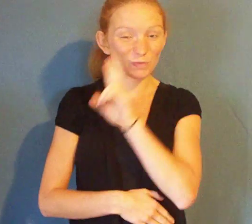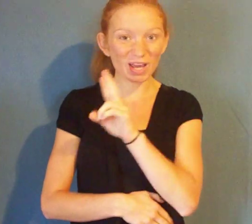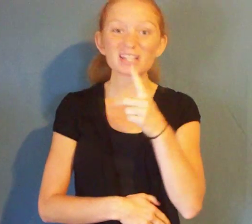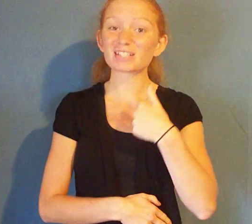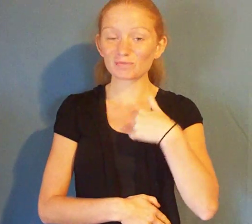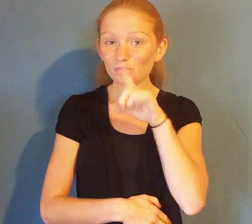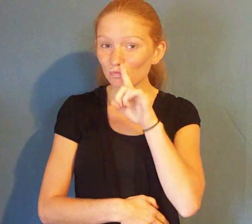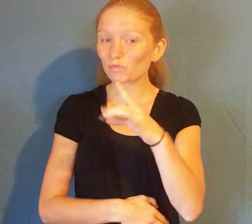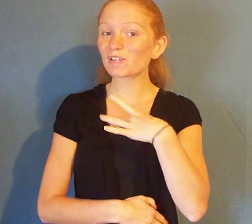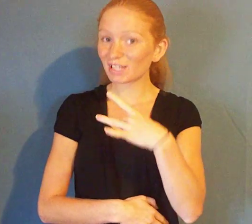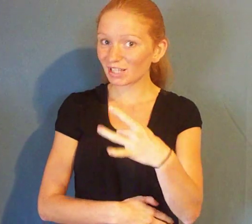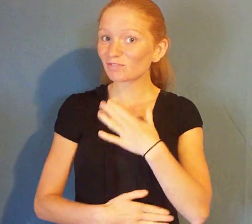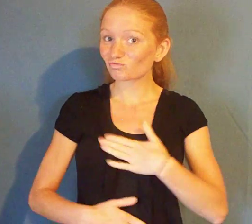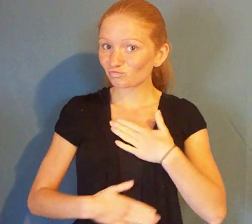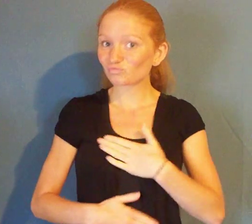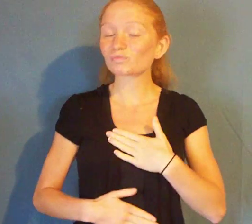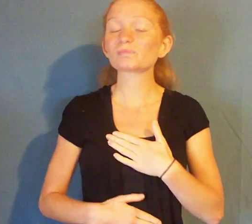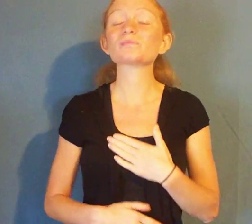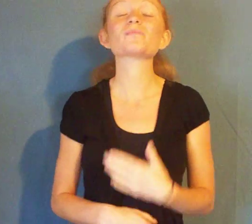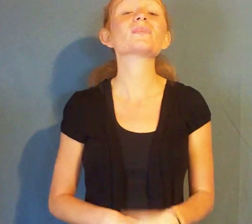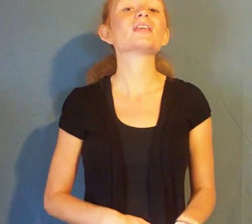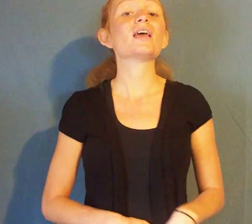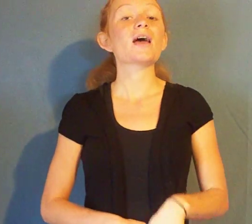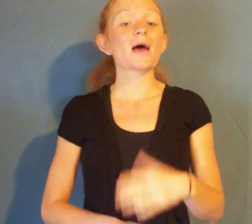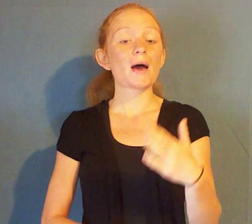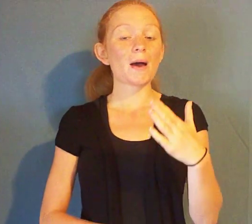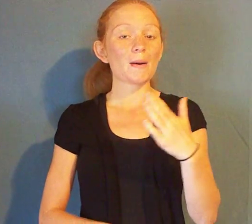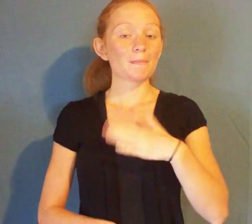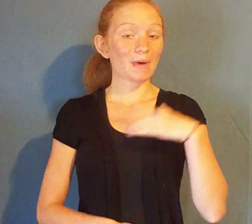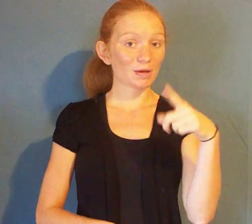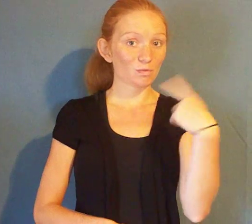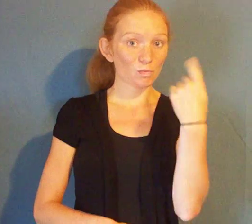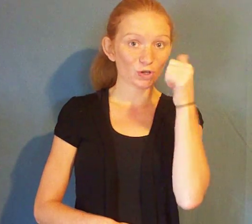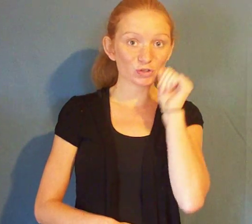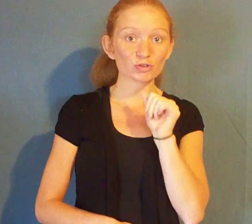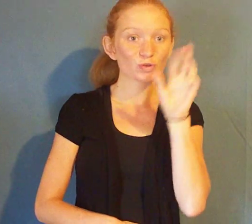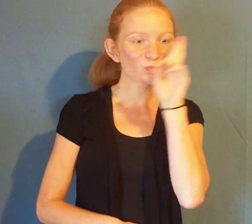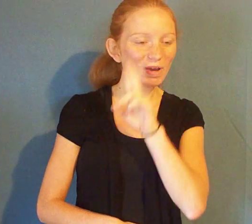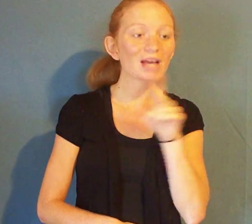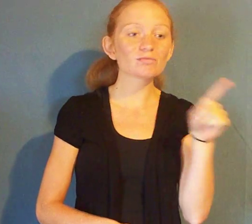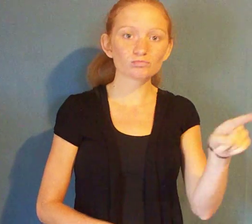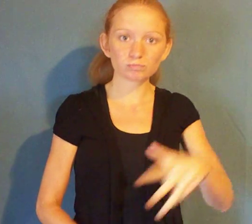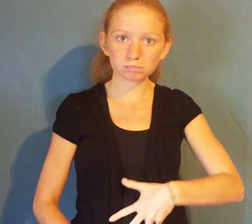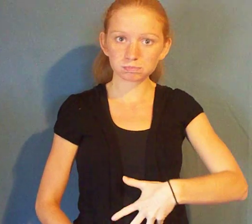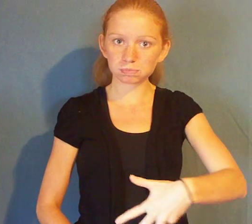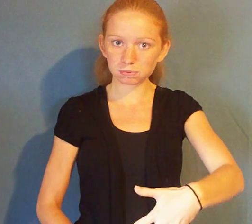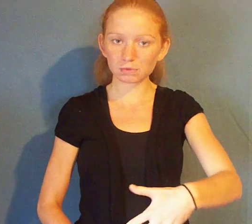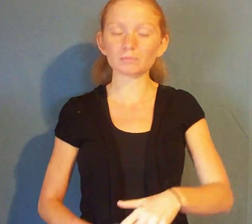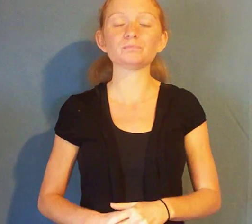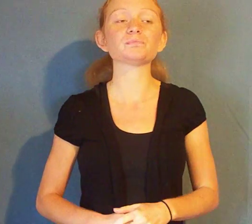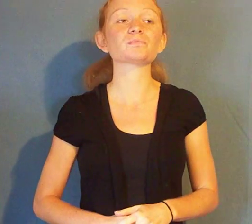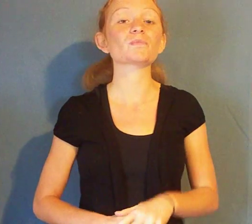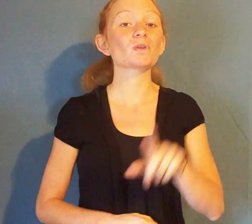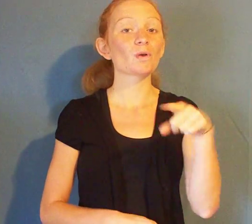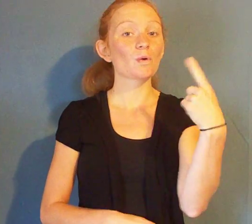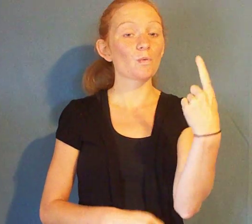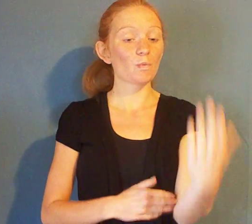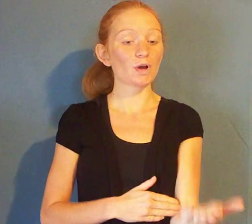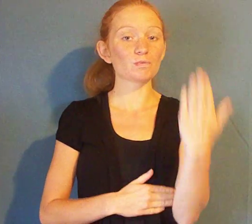had misjudged her birthing date by about a week, her due date. And this morning I was sleeping in, because I didn't have to go to work right away. Well, my